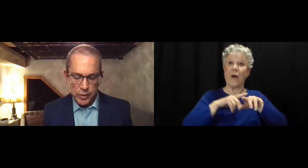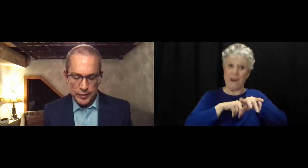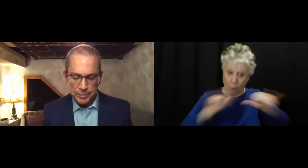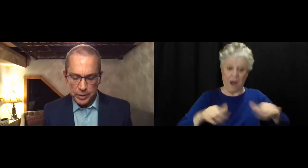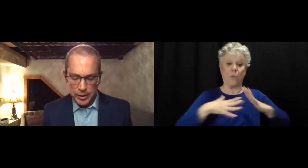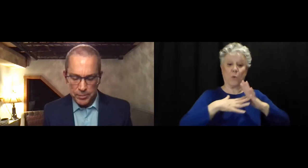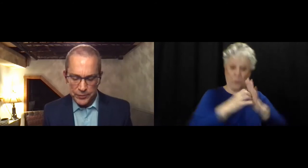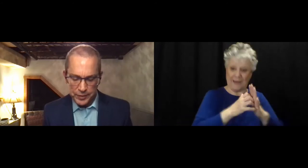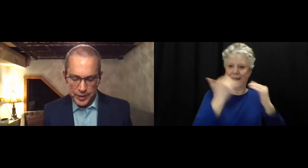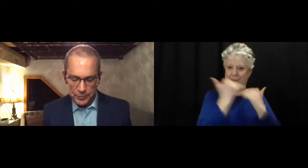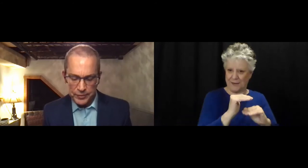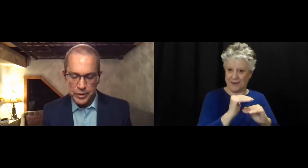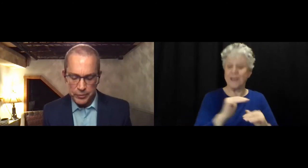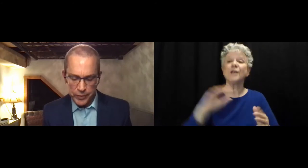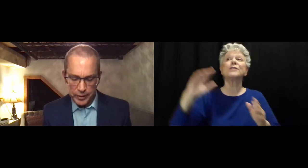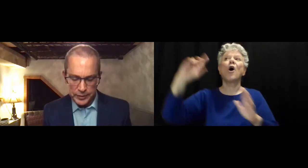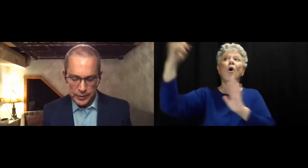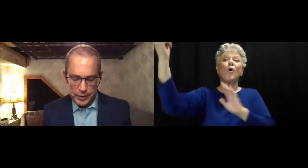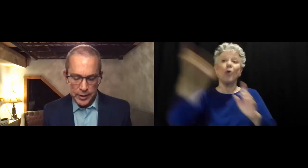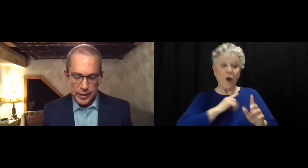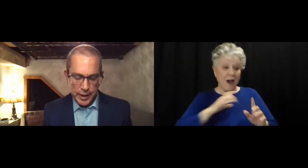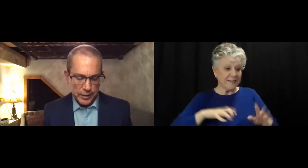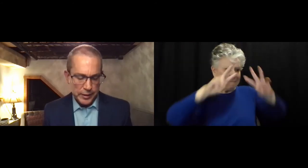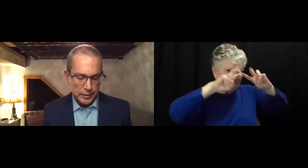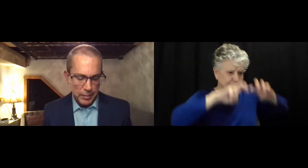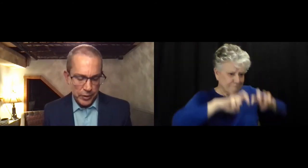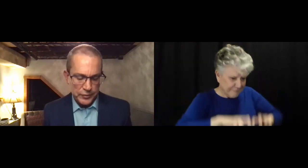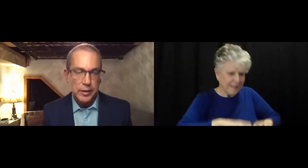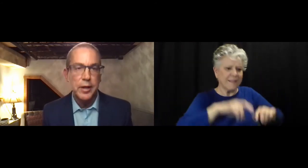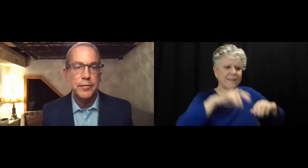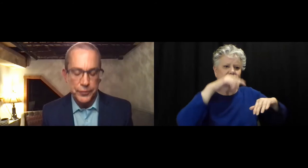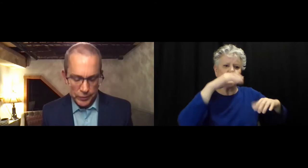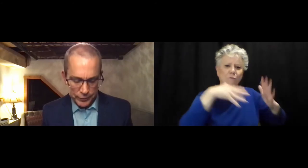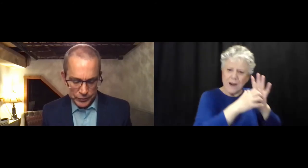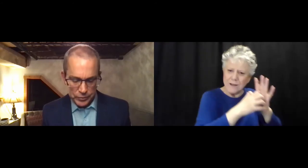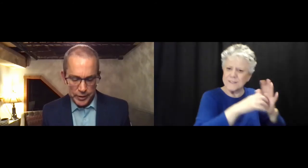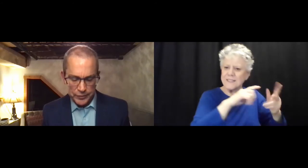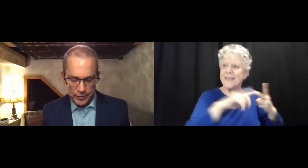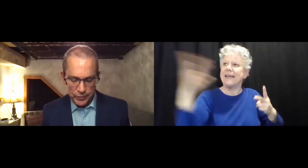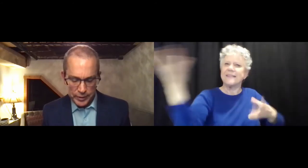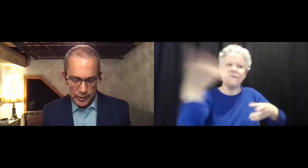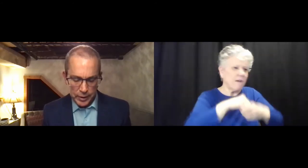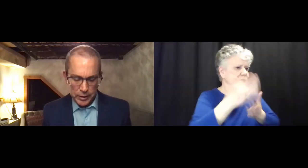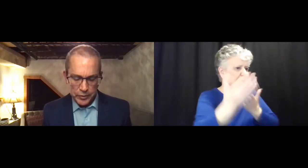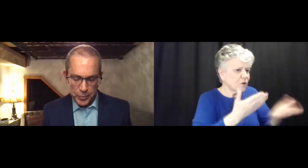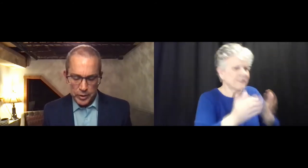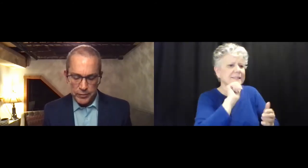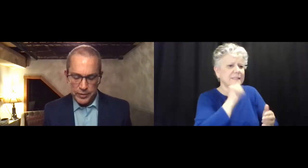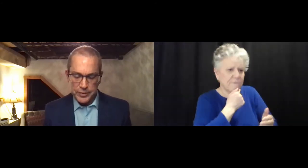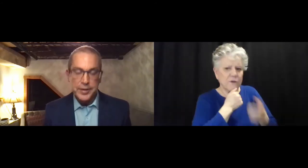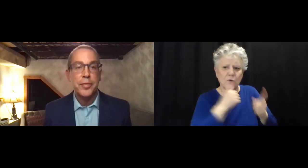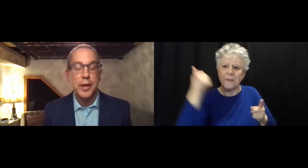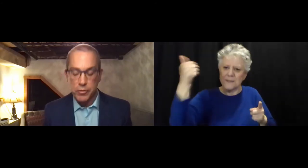Indeed, Christ plumbs the depths of human frailty, canonically embracing a life of servitude and suffering, to the point